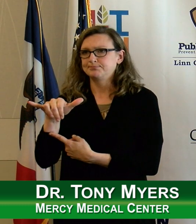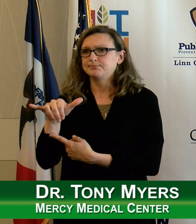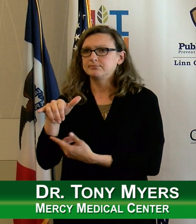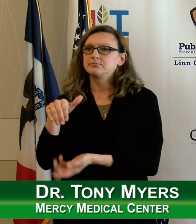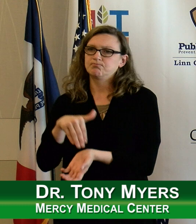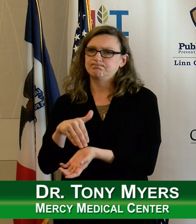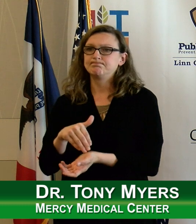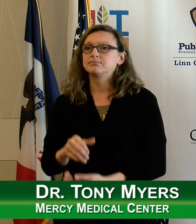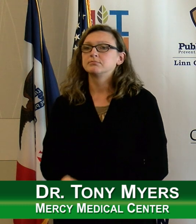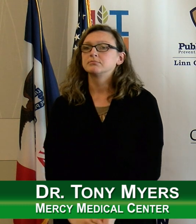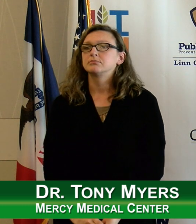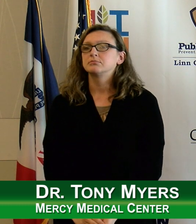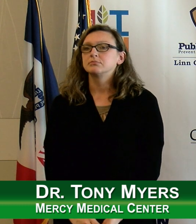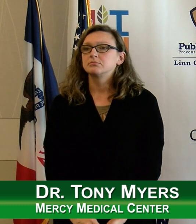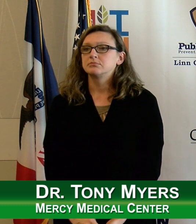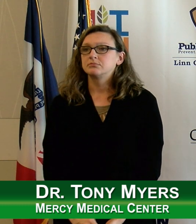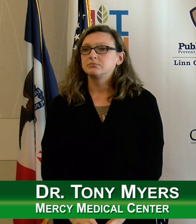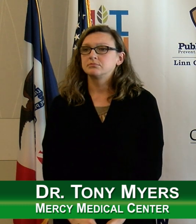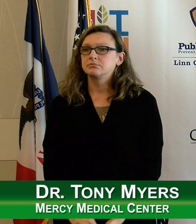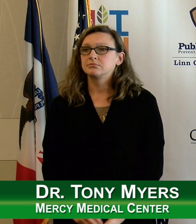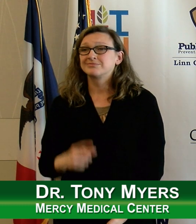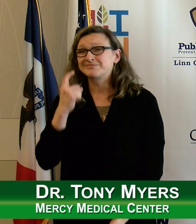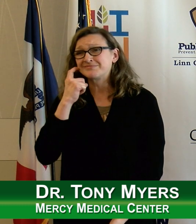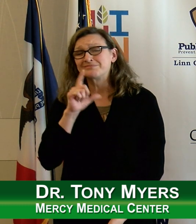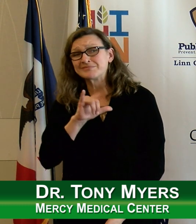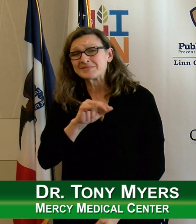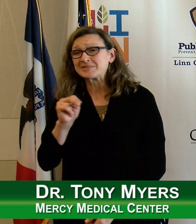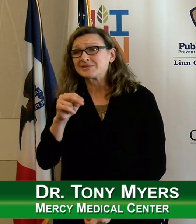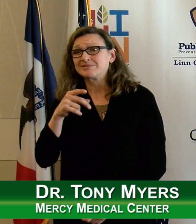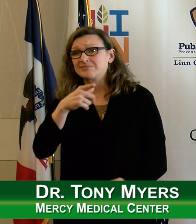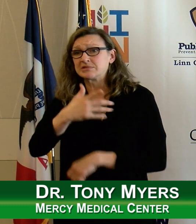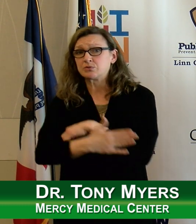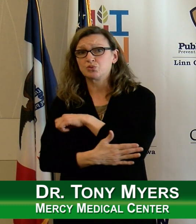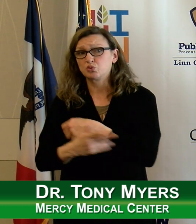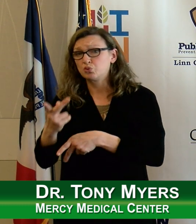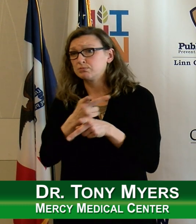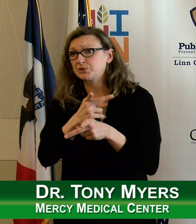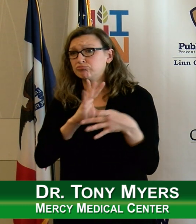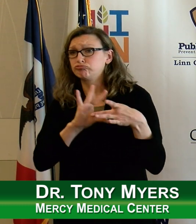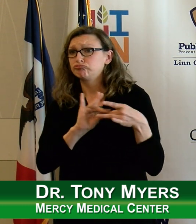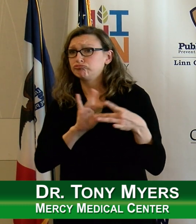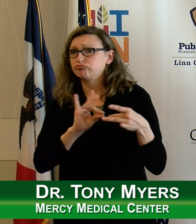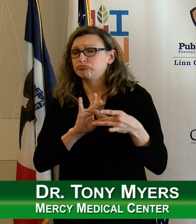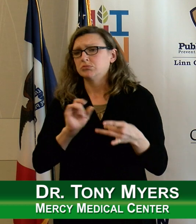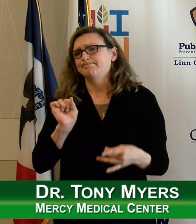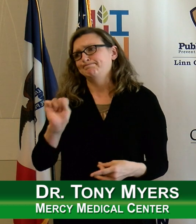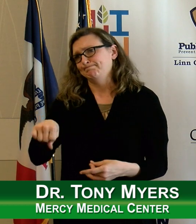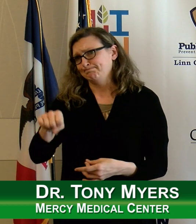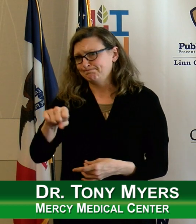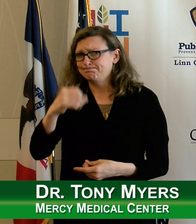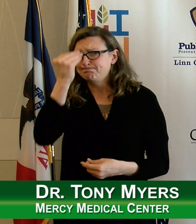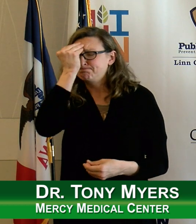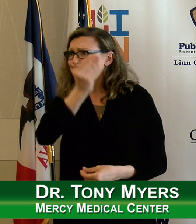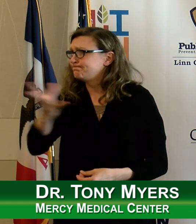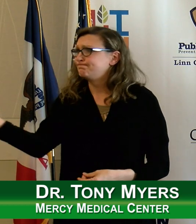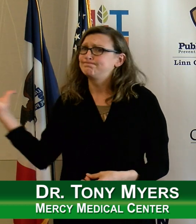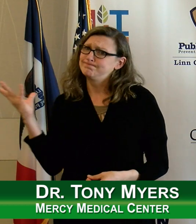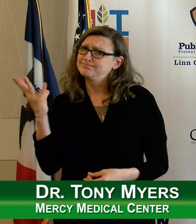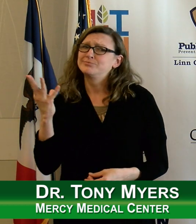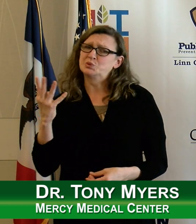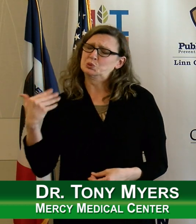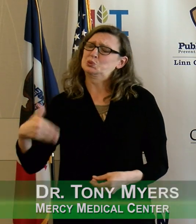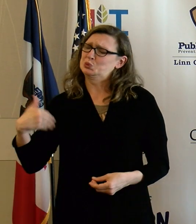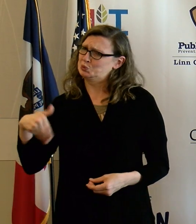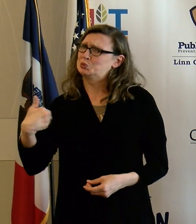a really good job of kind of setting up where we are right now. And I'm going to kind of go through